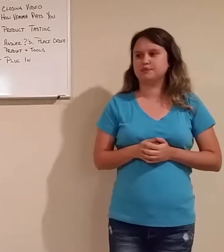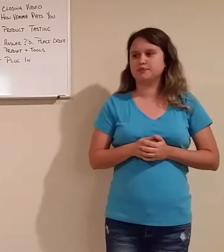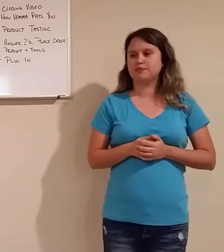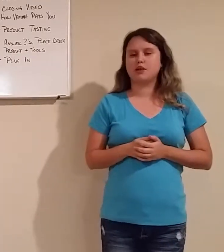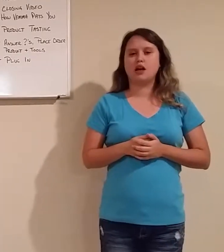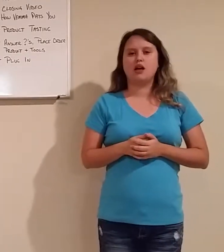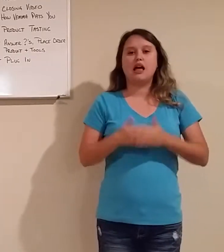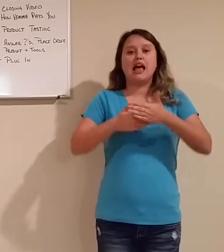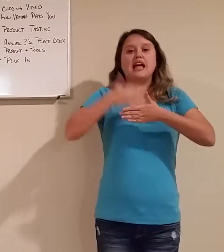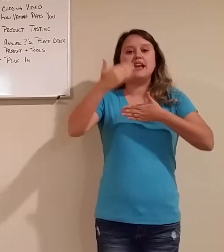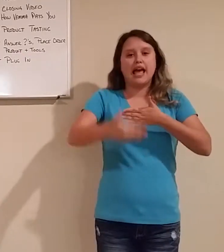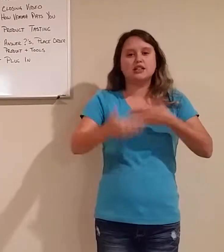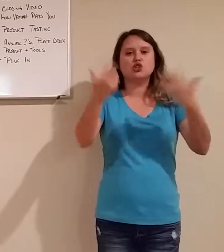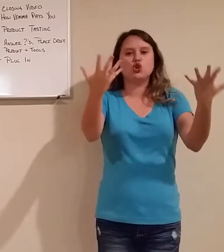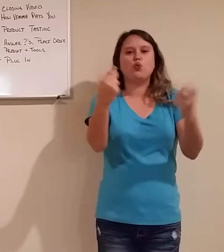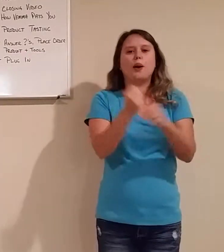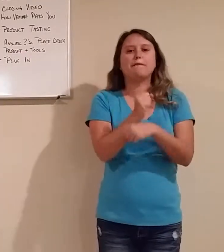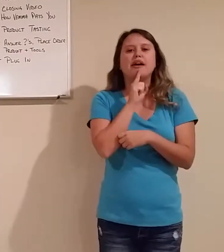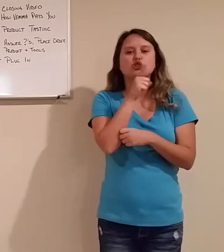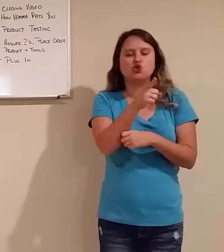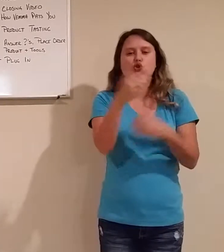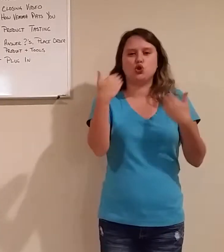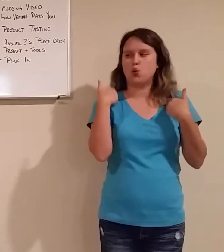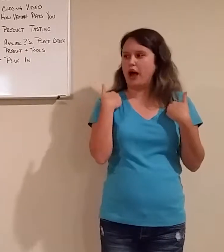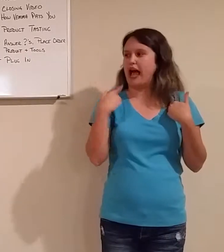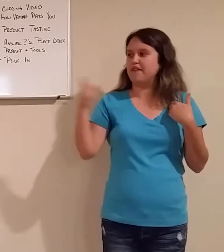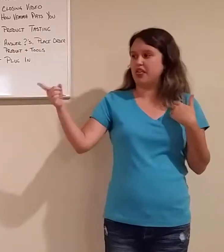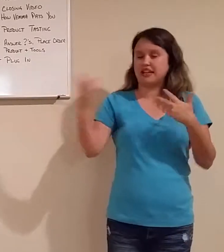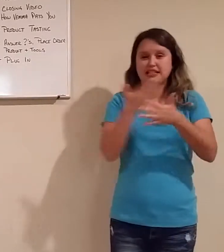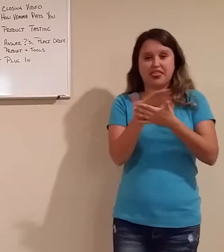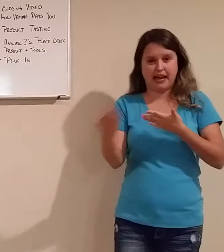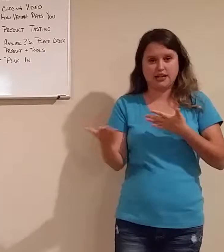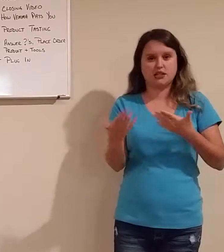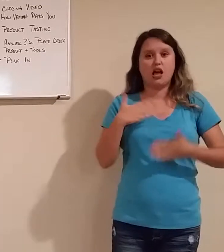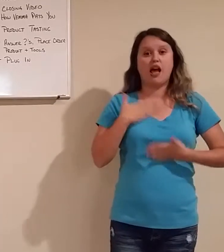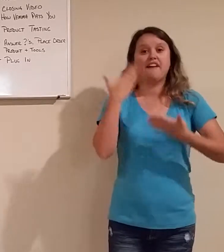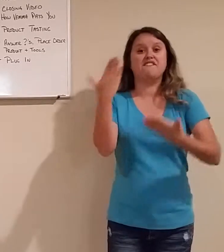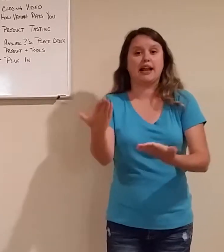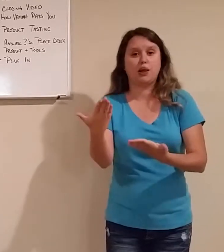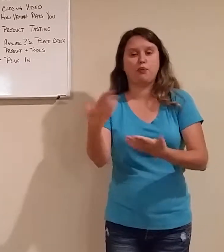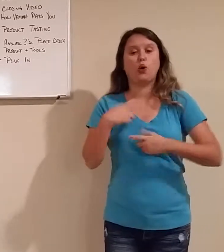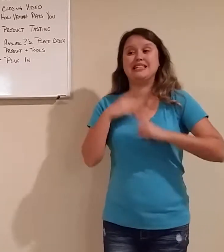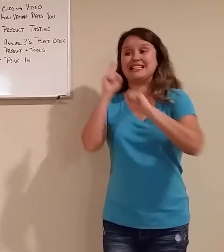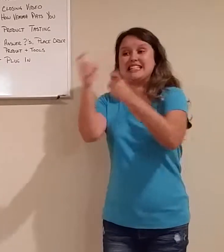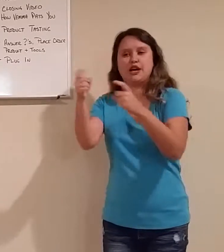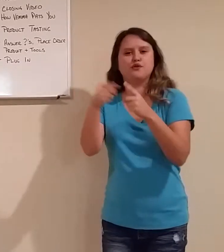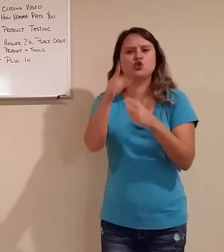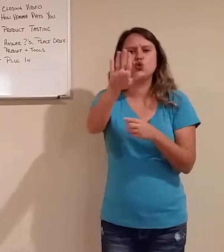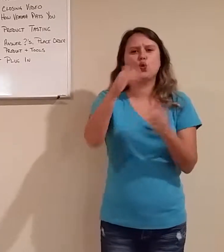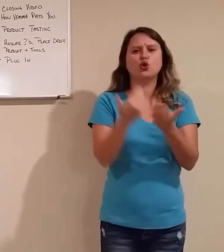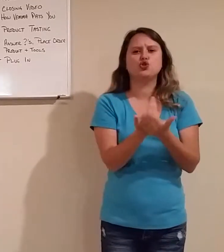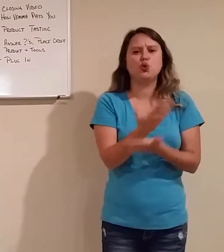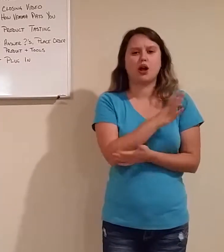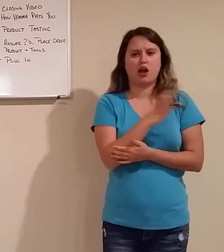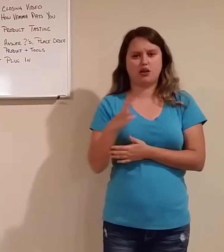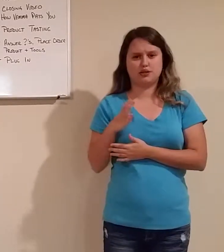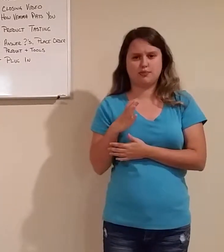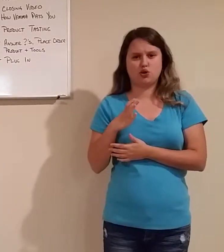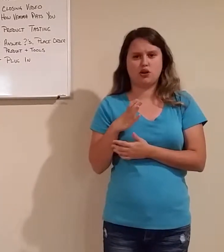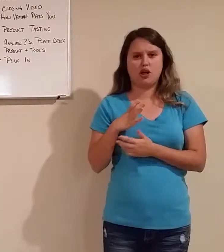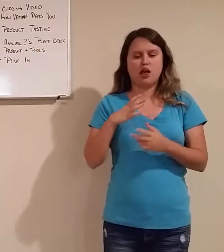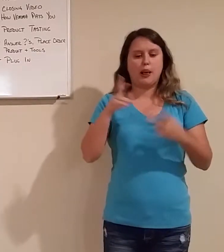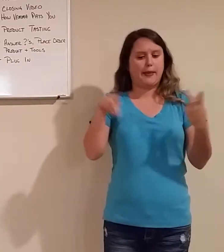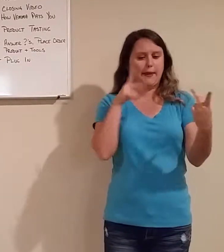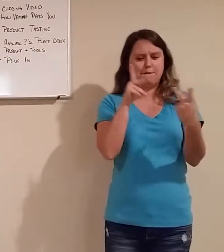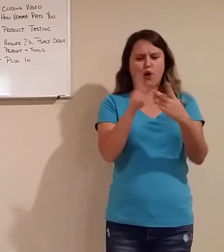After that, we want to make sure that we have these tools available for our newest affiliates. The perfect business